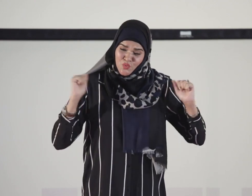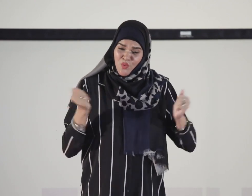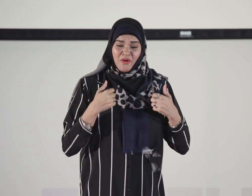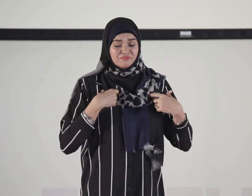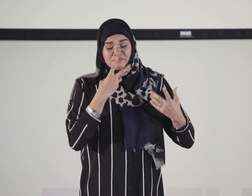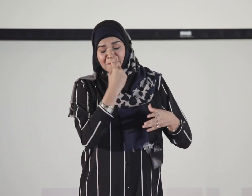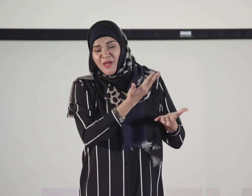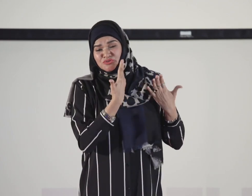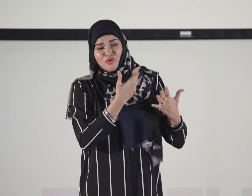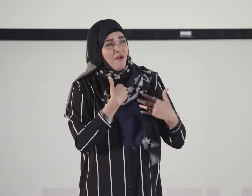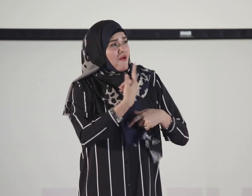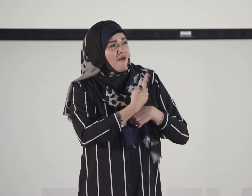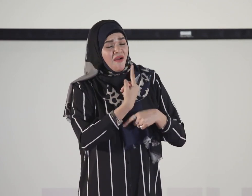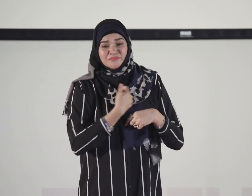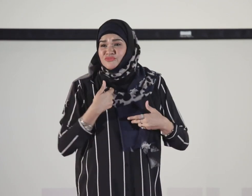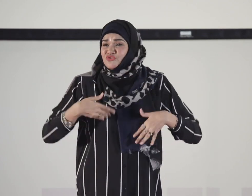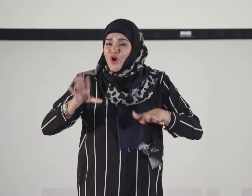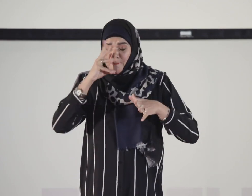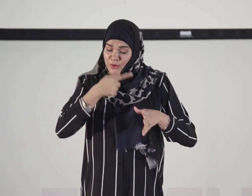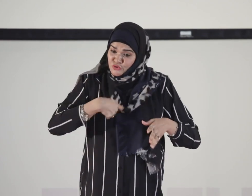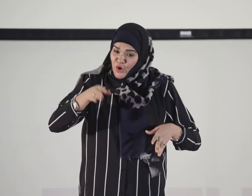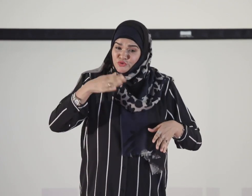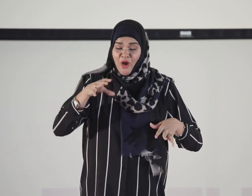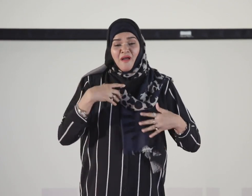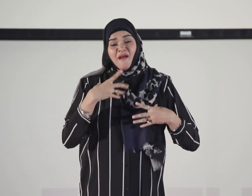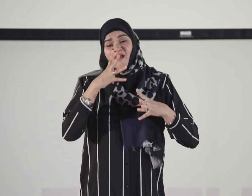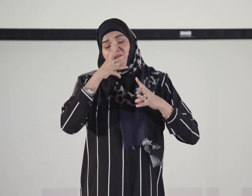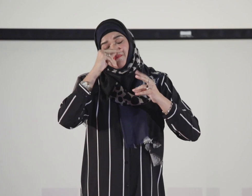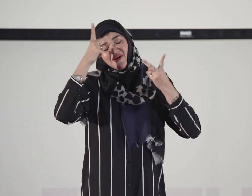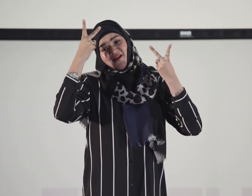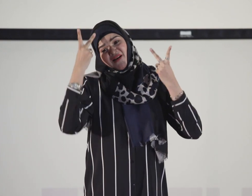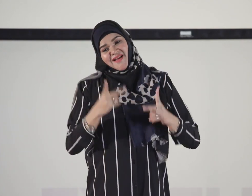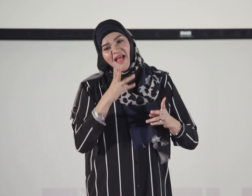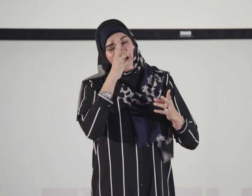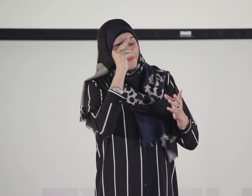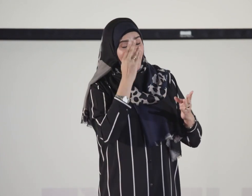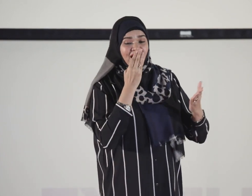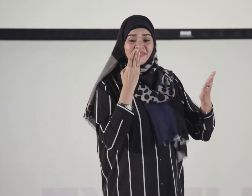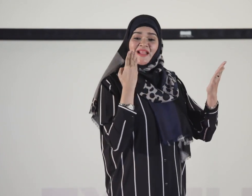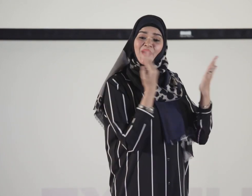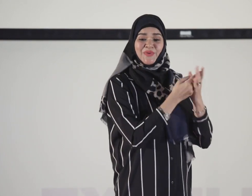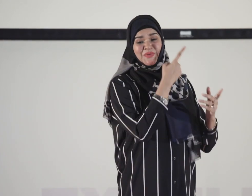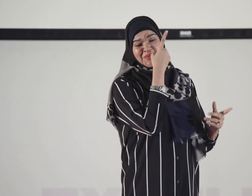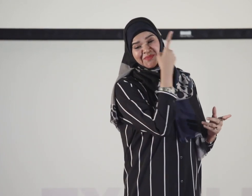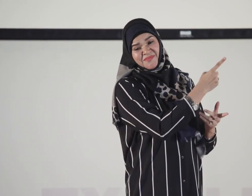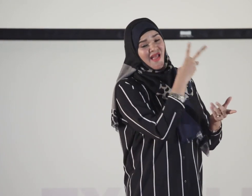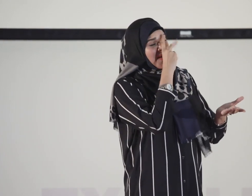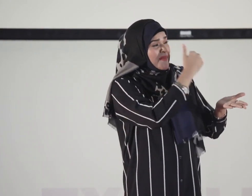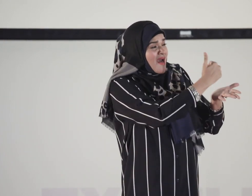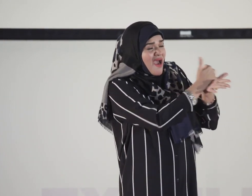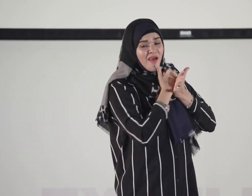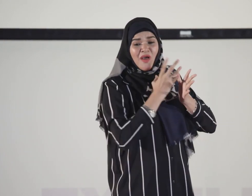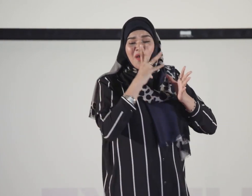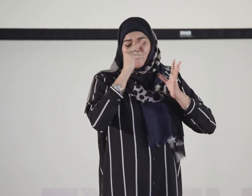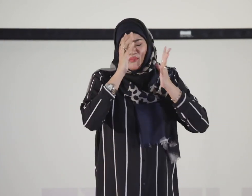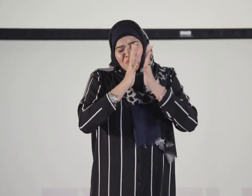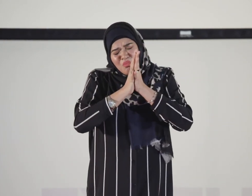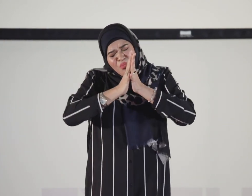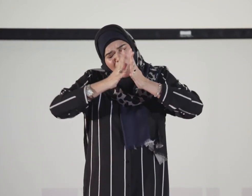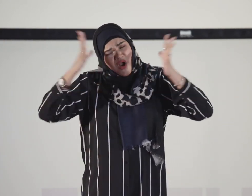actually because of the woman in my life, my mother, who pushed me to go through the struggle. And I would always thank